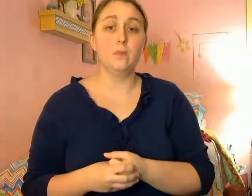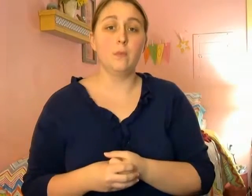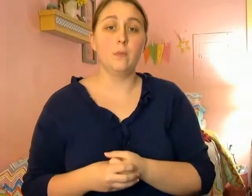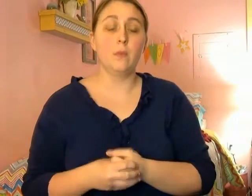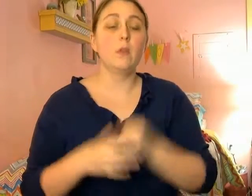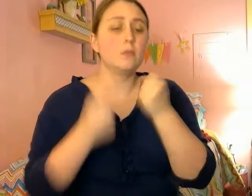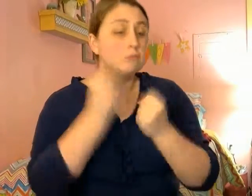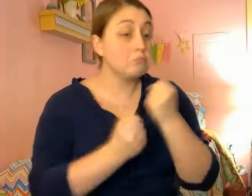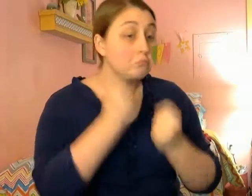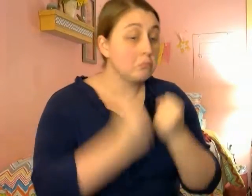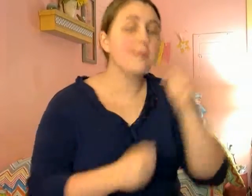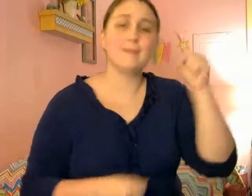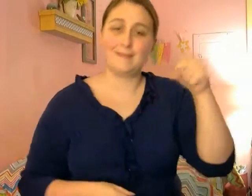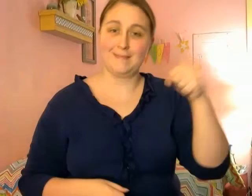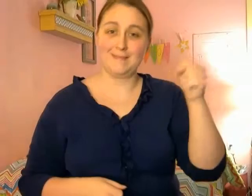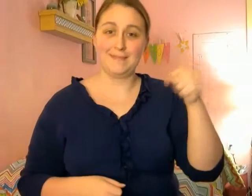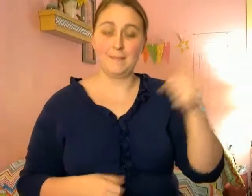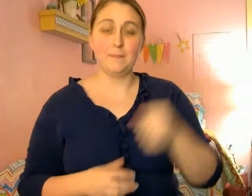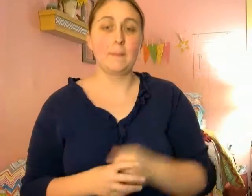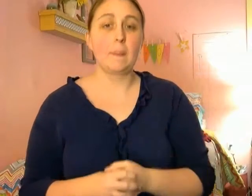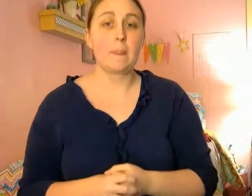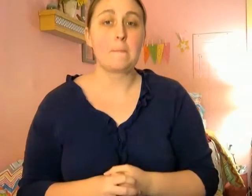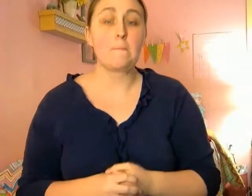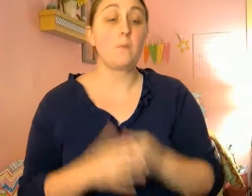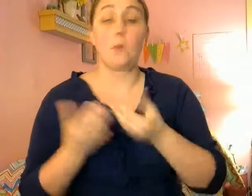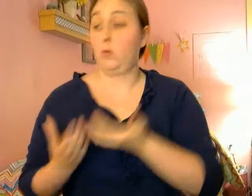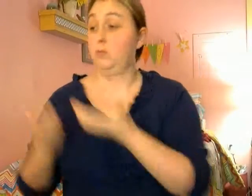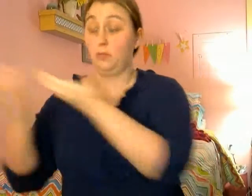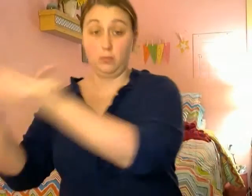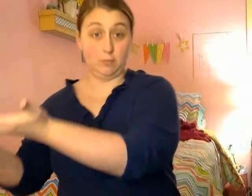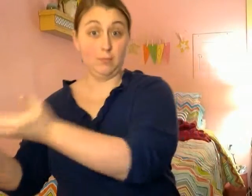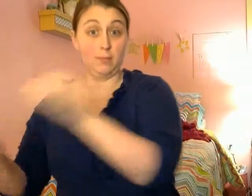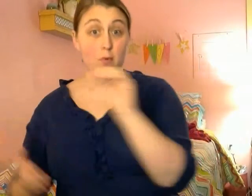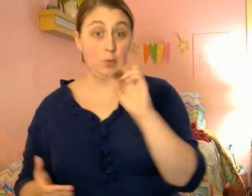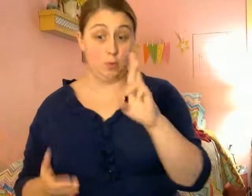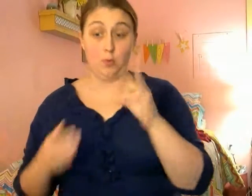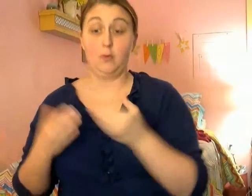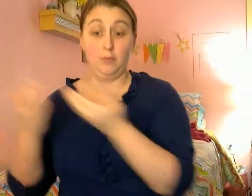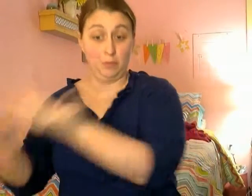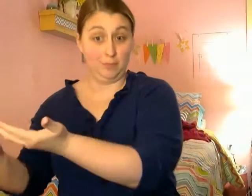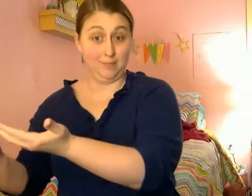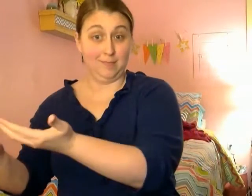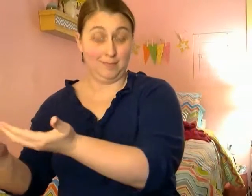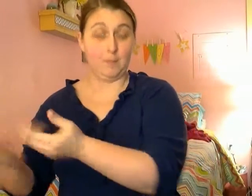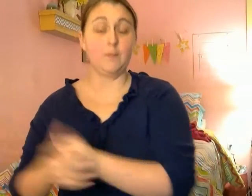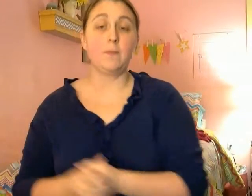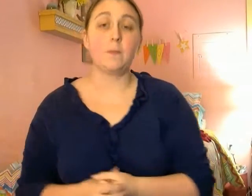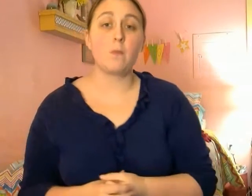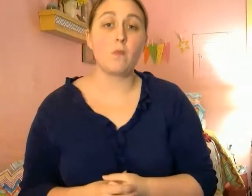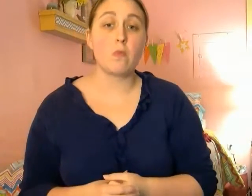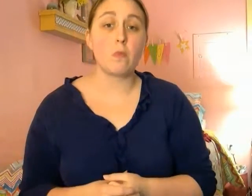Driving? And also you can say delivering, right? Because he's delivering things. Any other pictures can